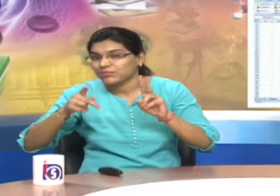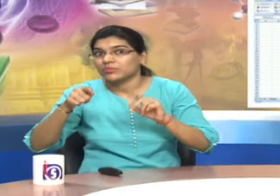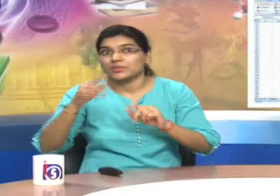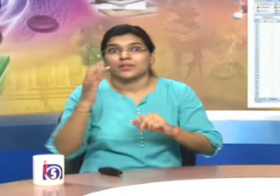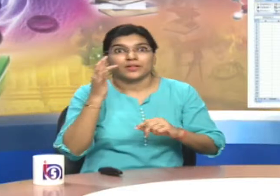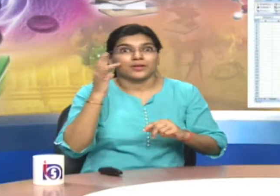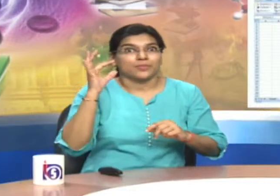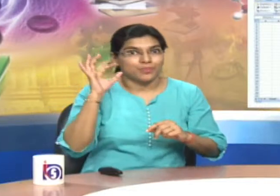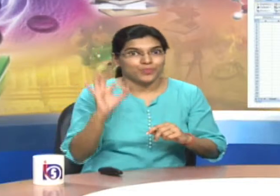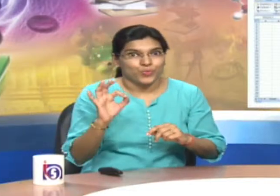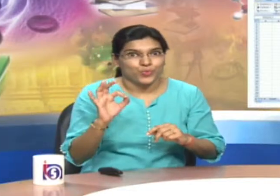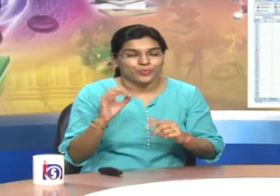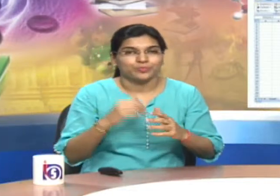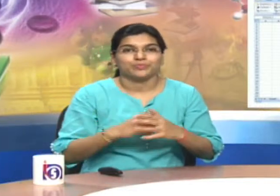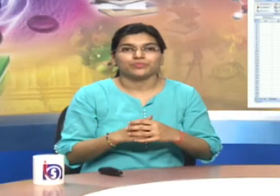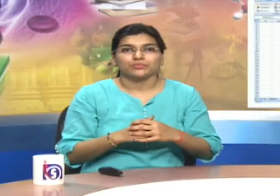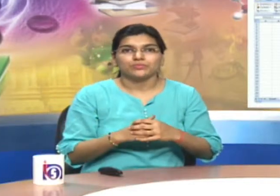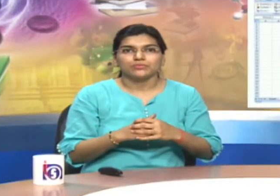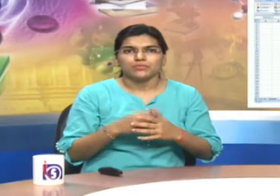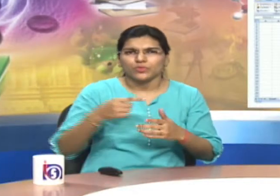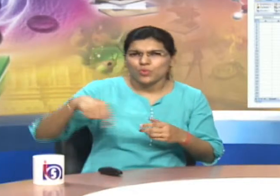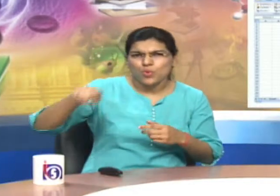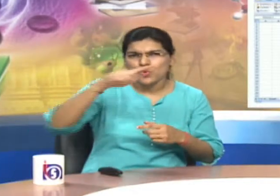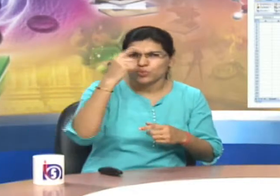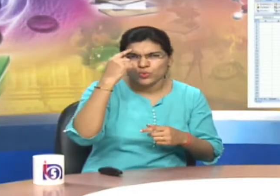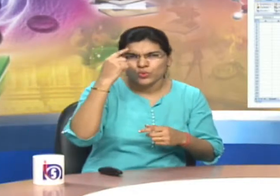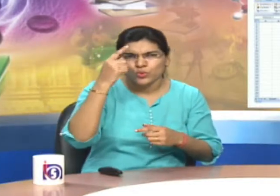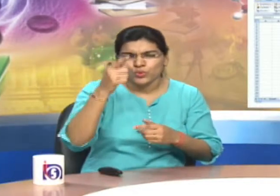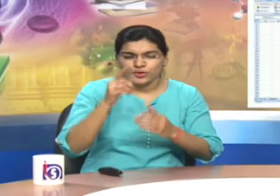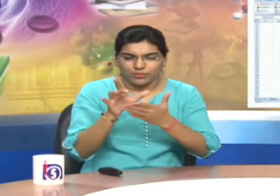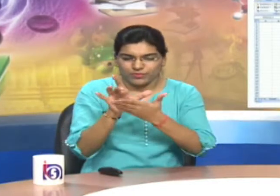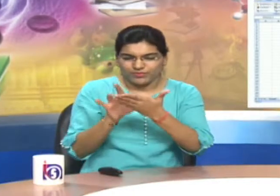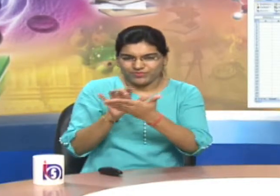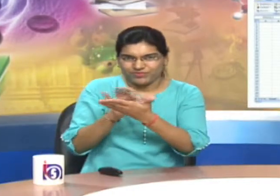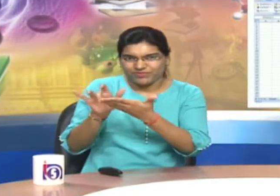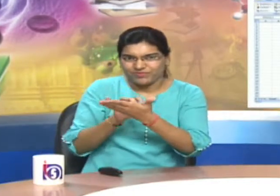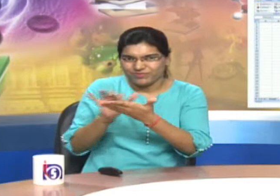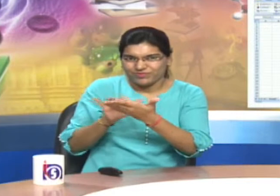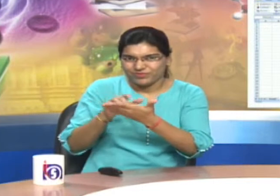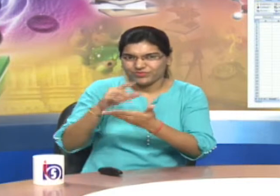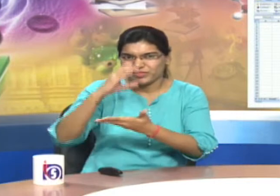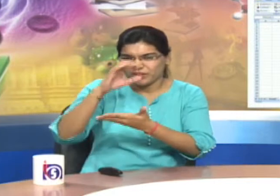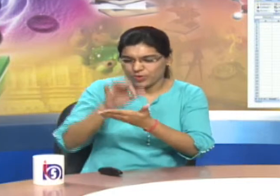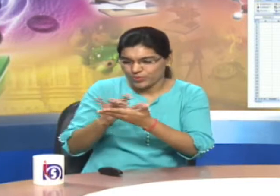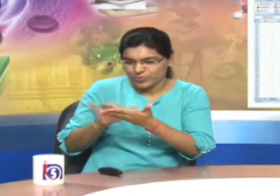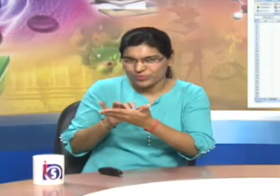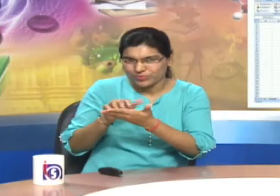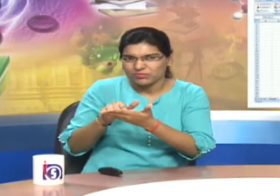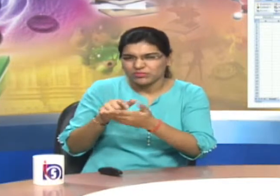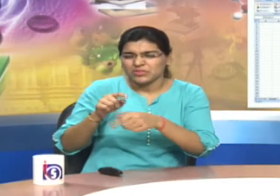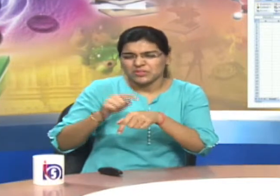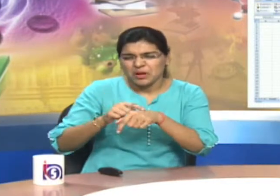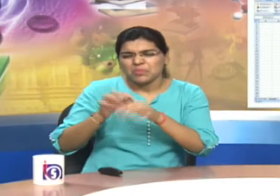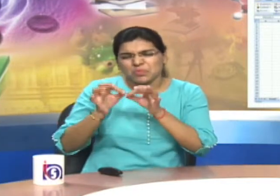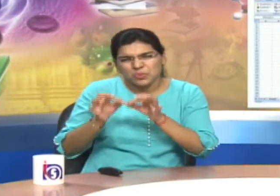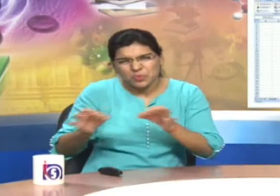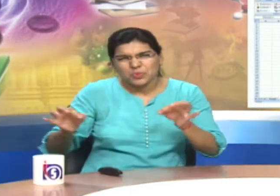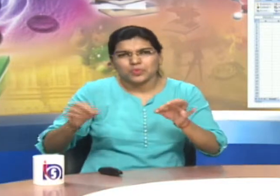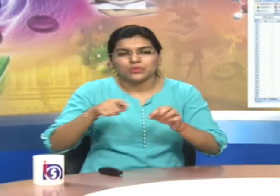So there are different functions which are really important. You all know that many people use